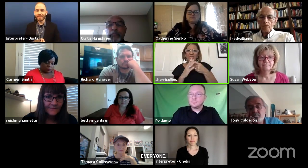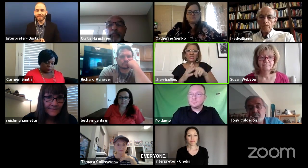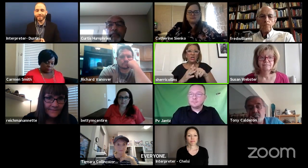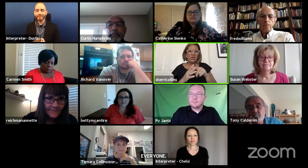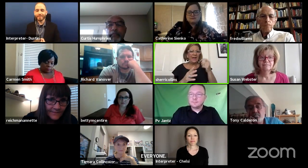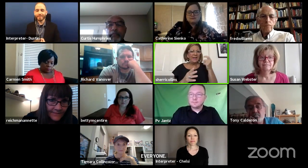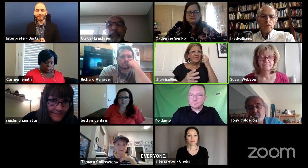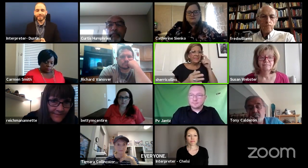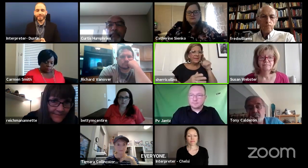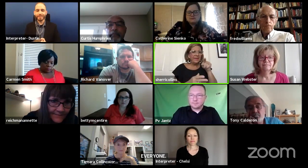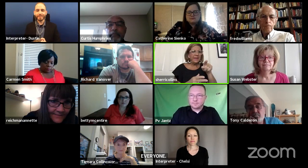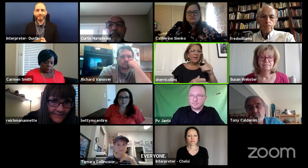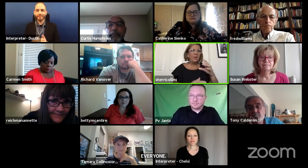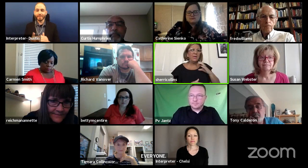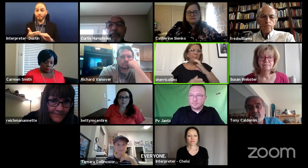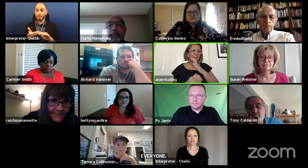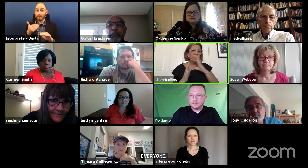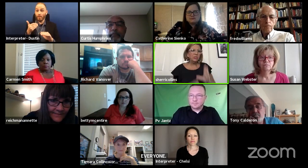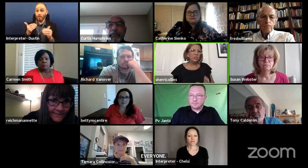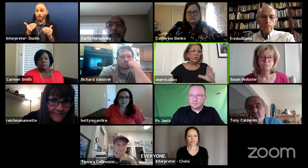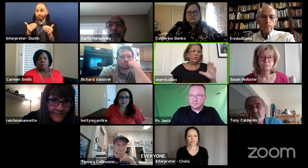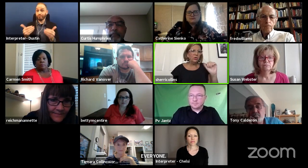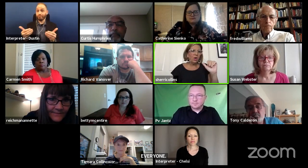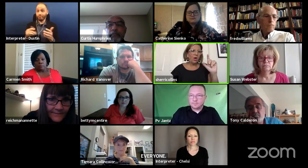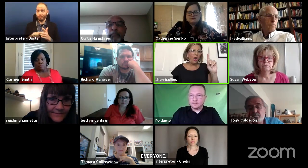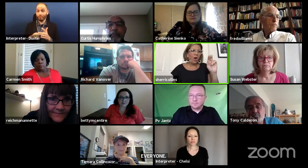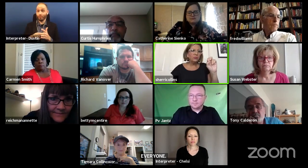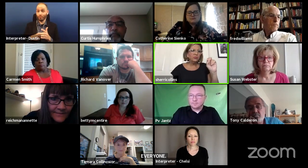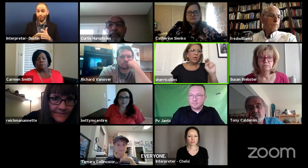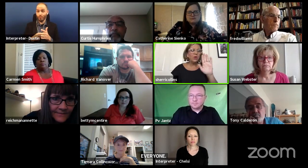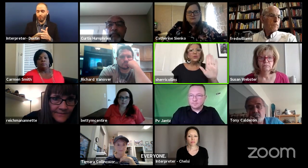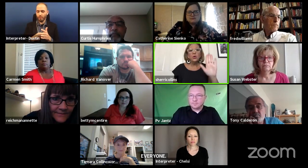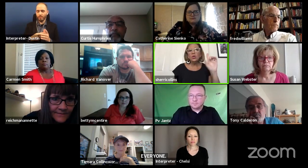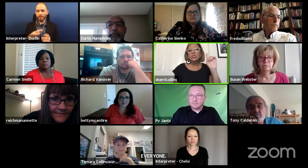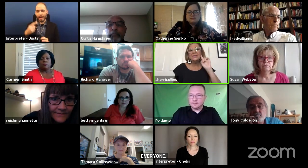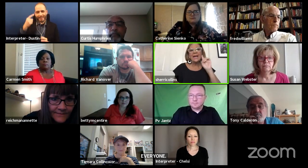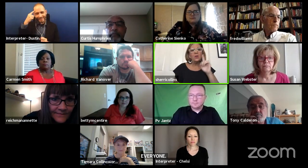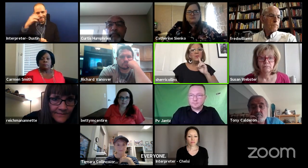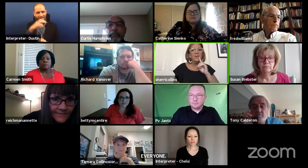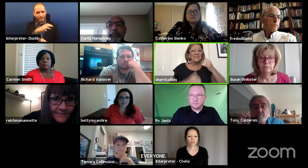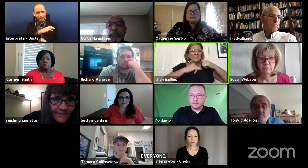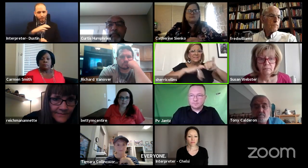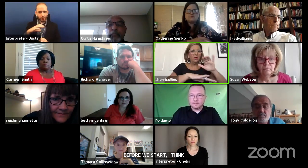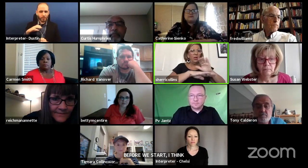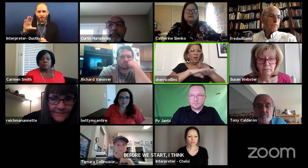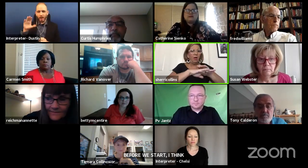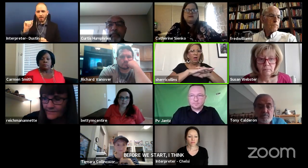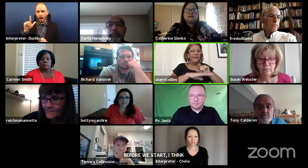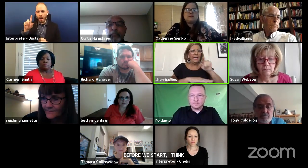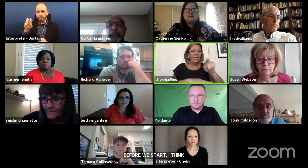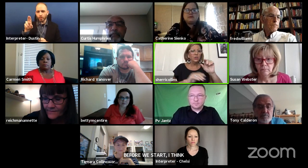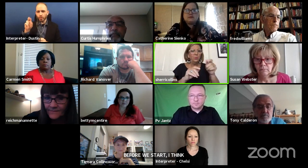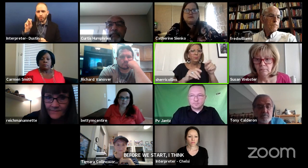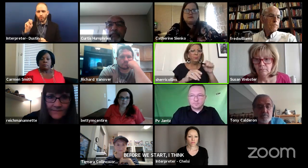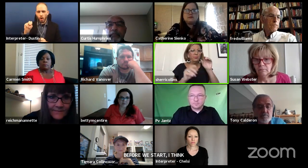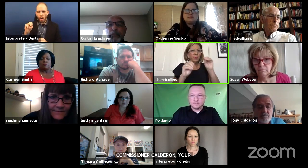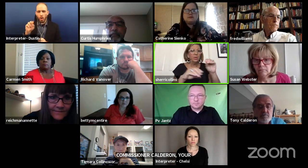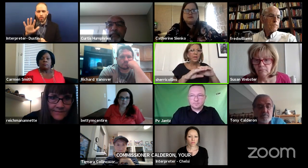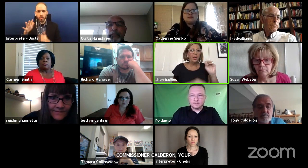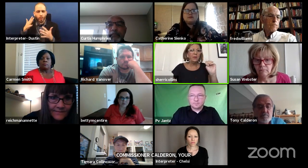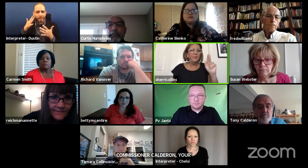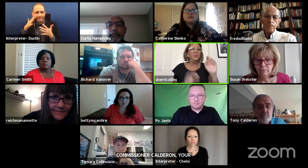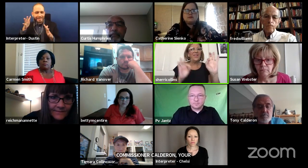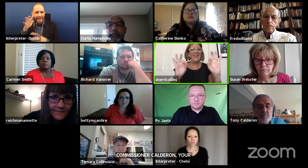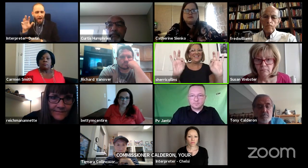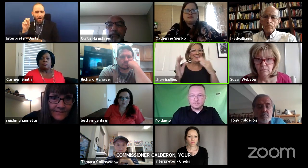Before we start, I think Commissioner Caldron, your sound is still on. Can you put